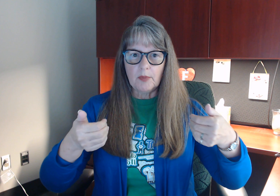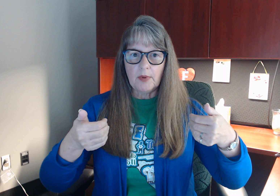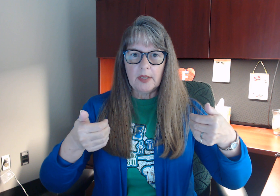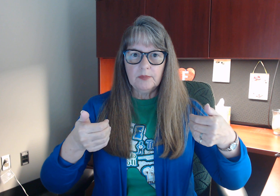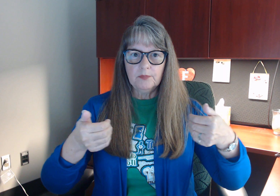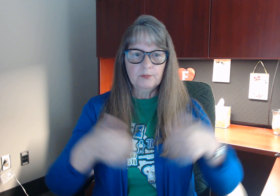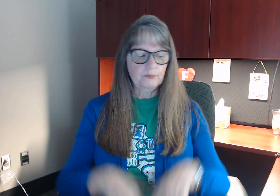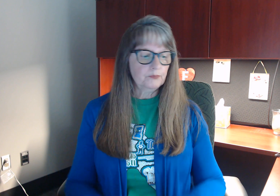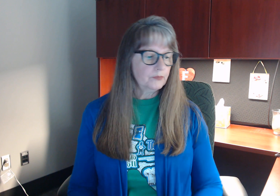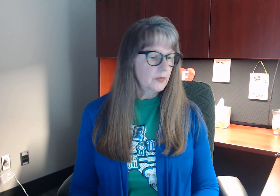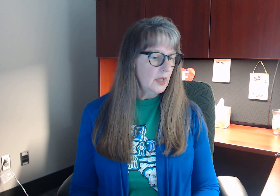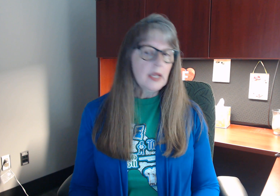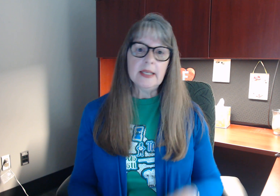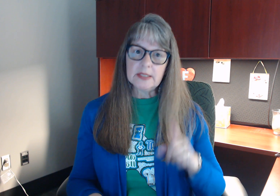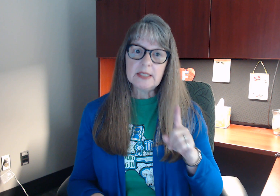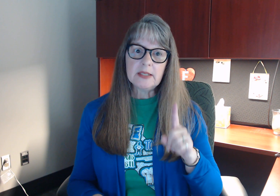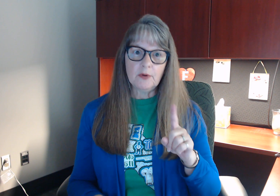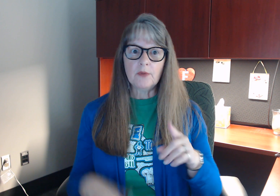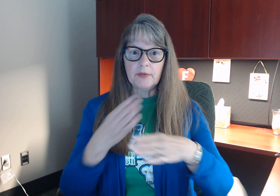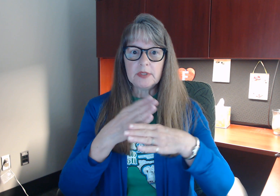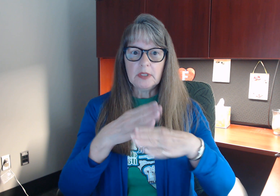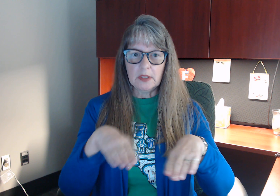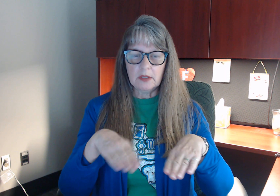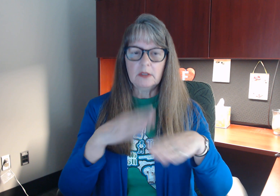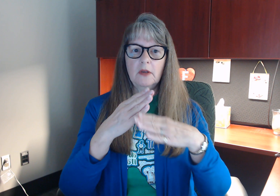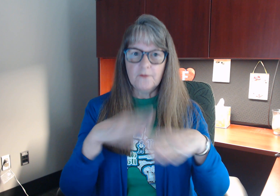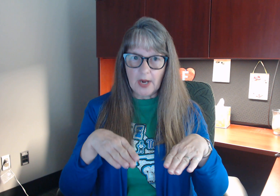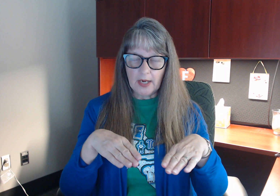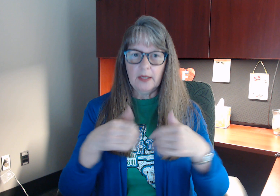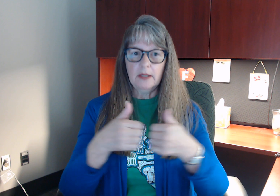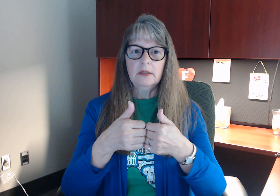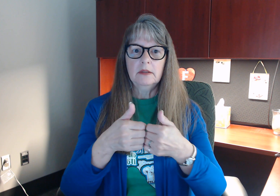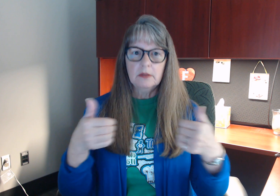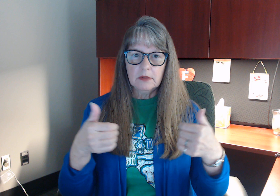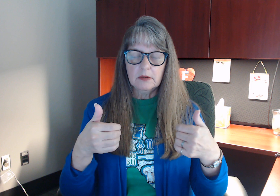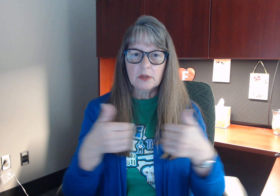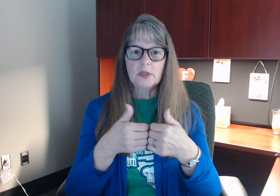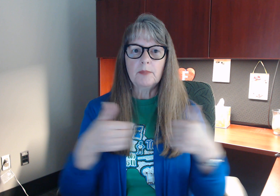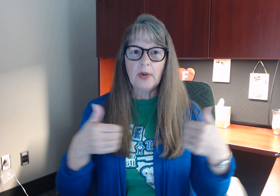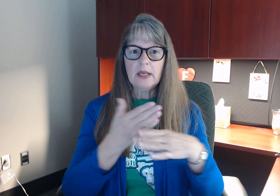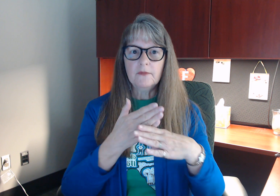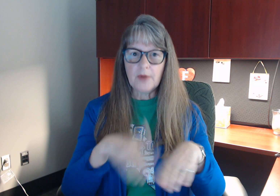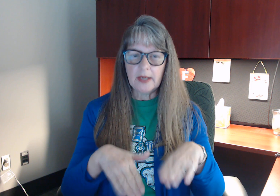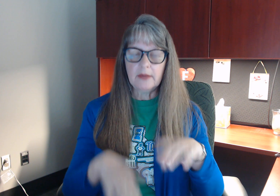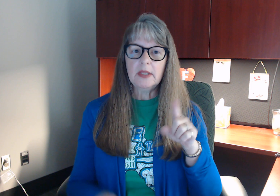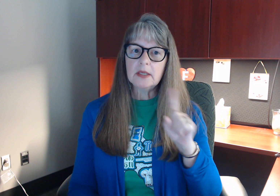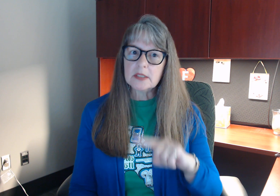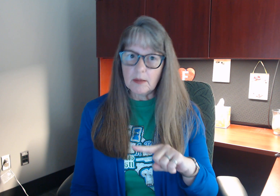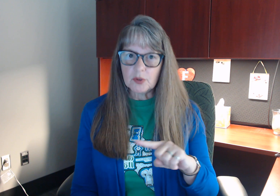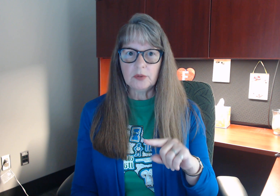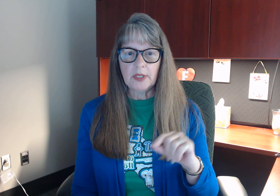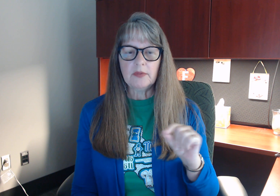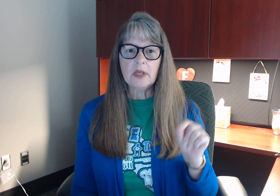Separate. It's different, obviously, than divide. To separate and divide. Think conceptually and think about